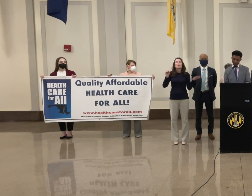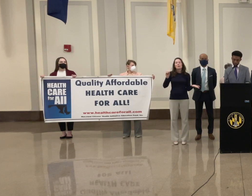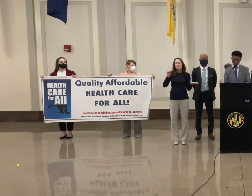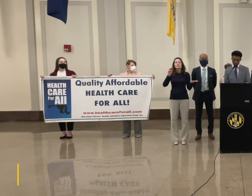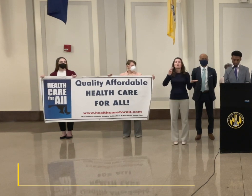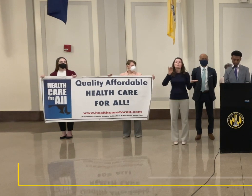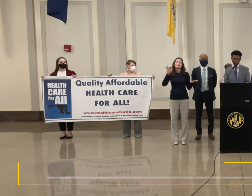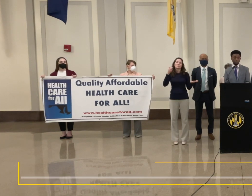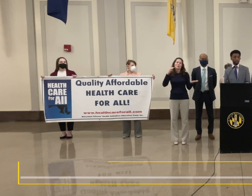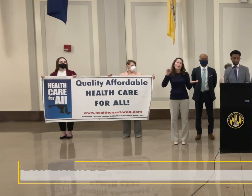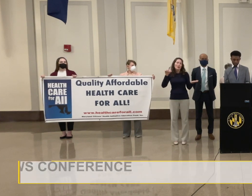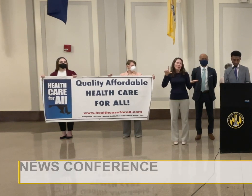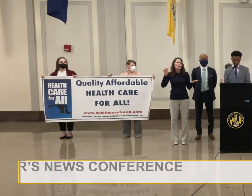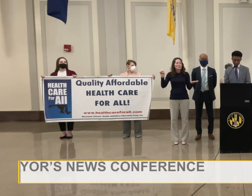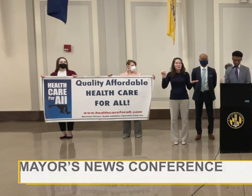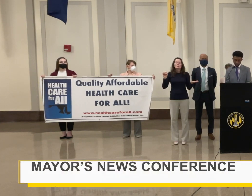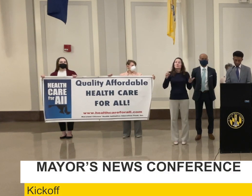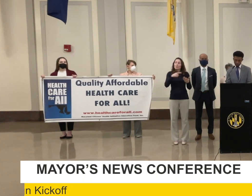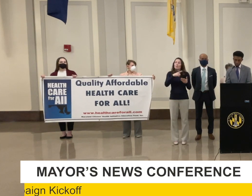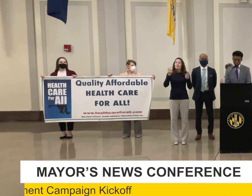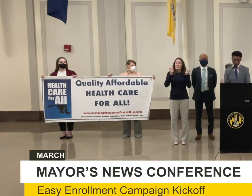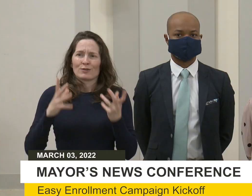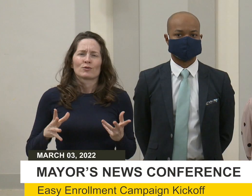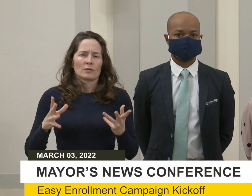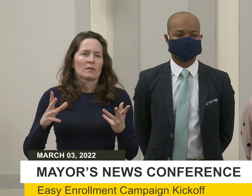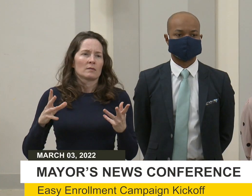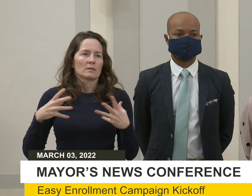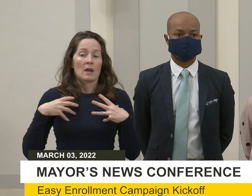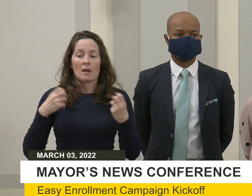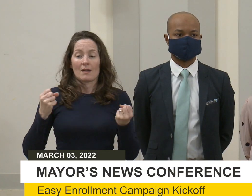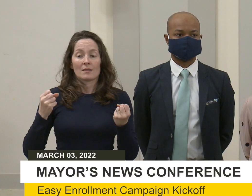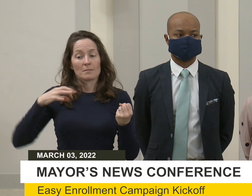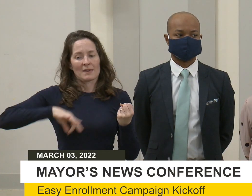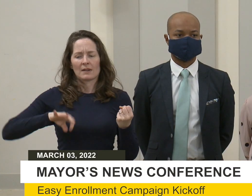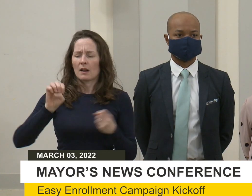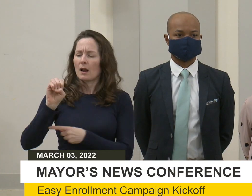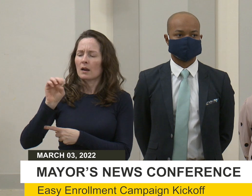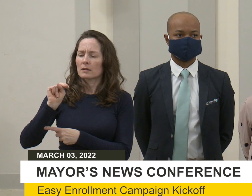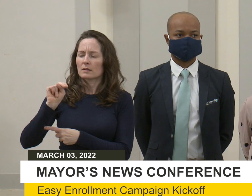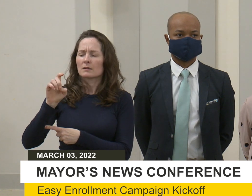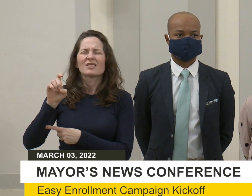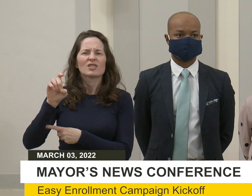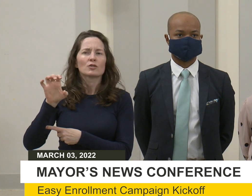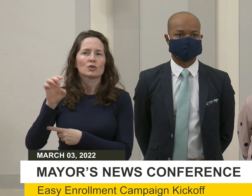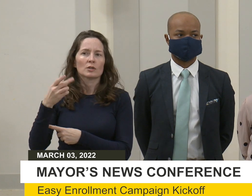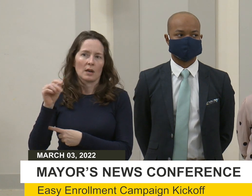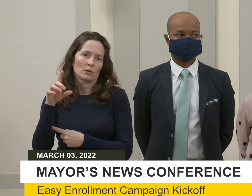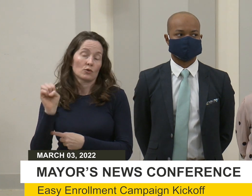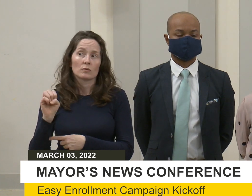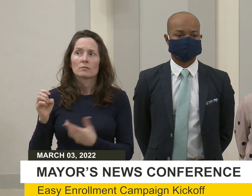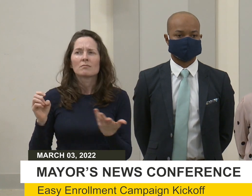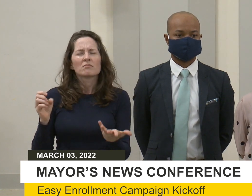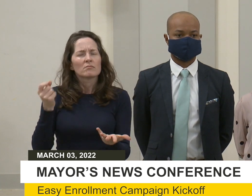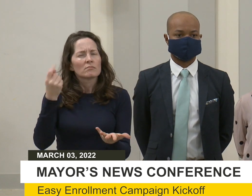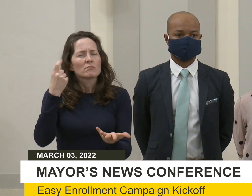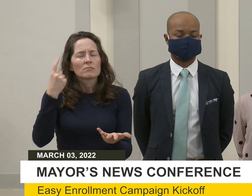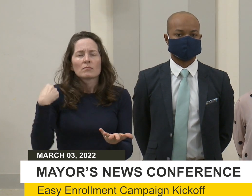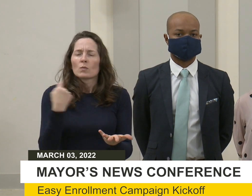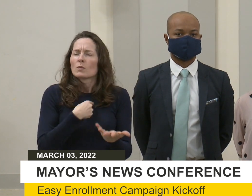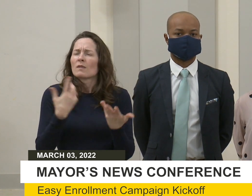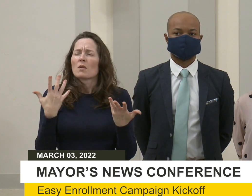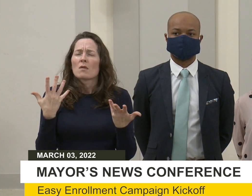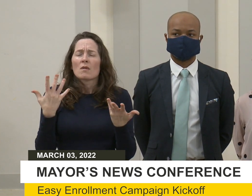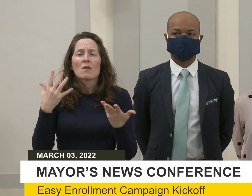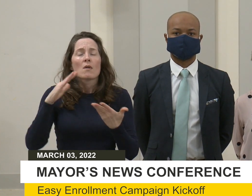Director of the Maryland Health Benefit Exchange. We have all been through a lot during the COVID-19